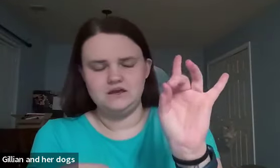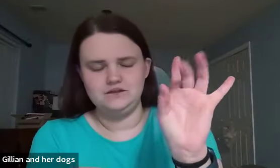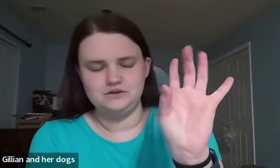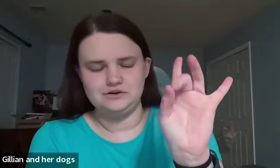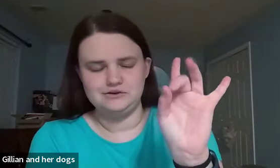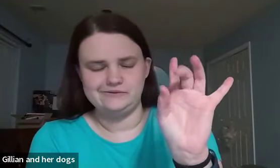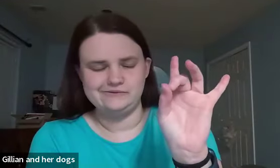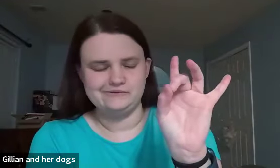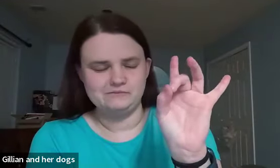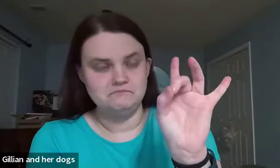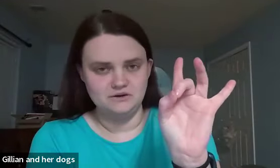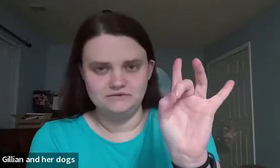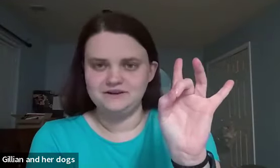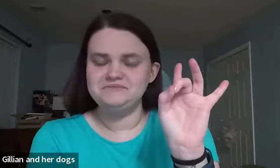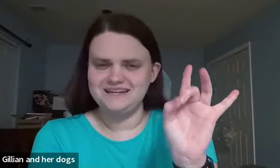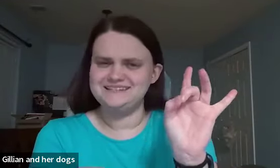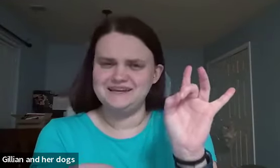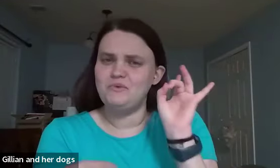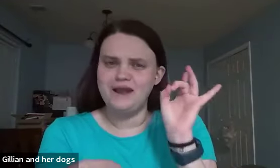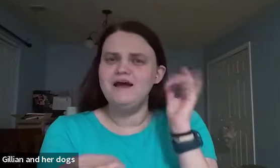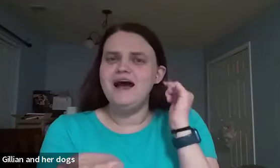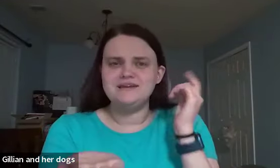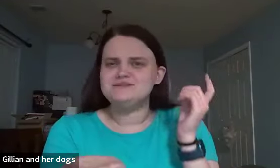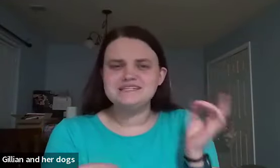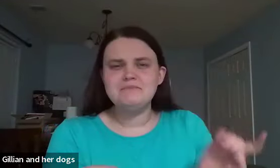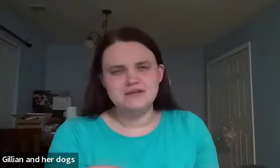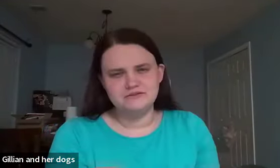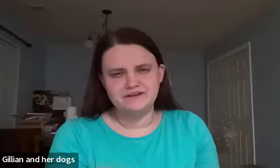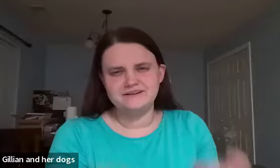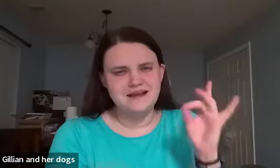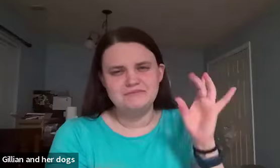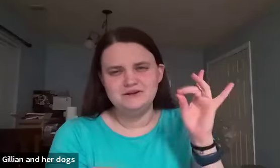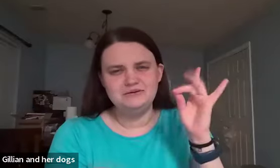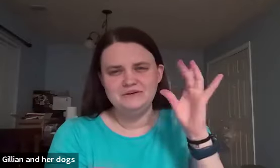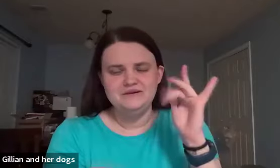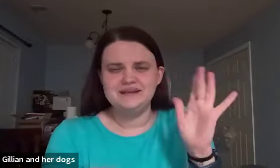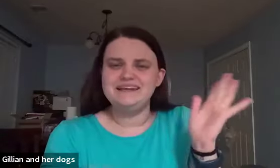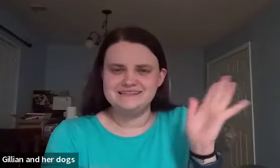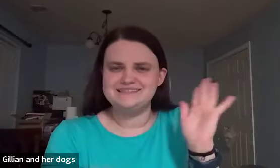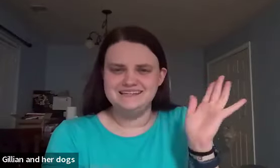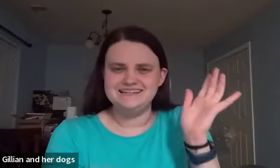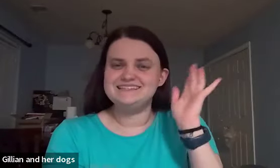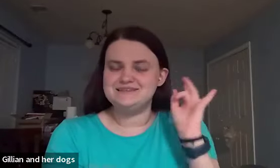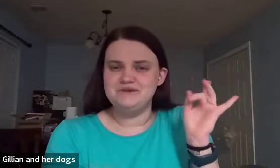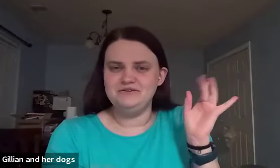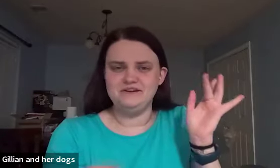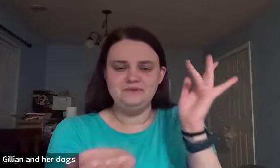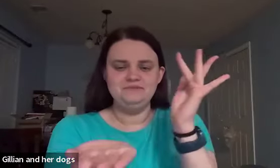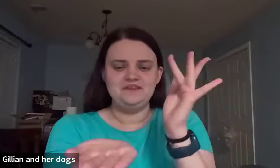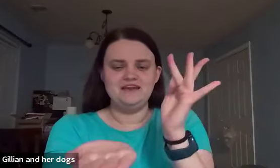that your middle finger. That is it. Wow. I kept saying it's not middle finger. It's not middle, but it is. It is. It's the middle finger. And